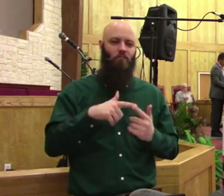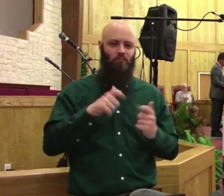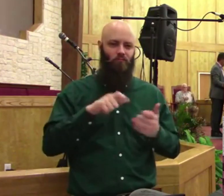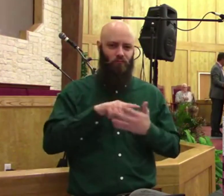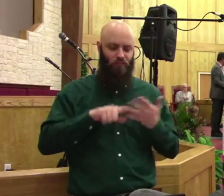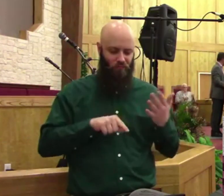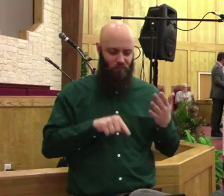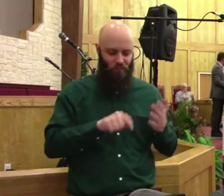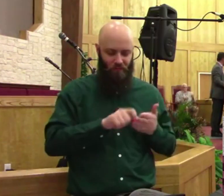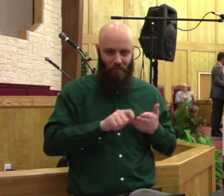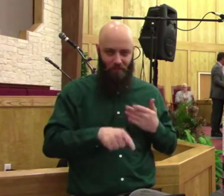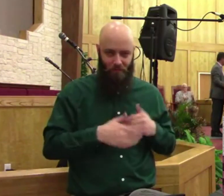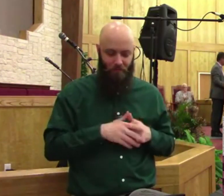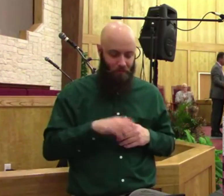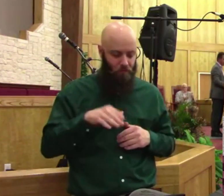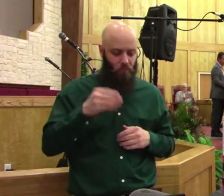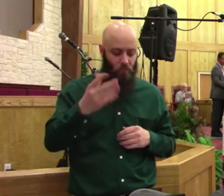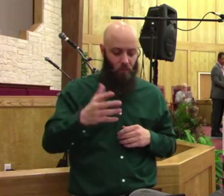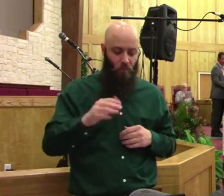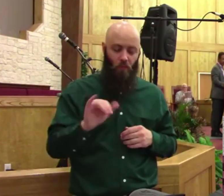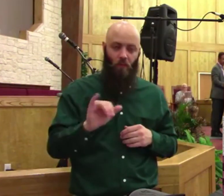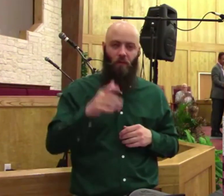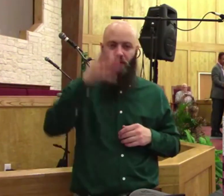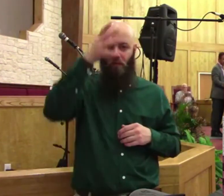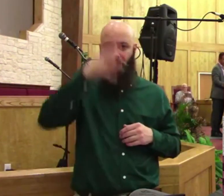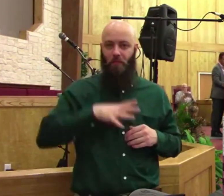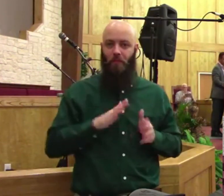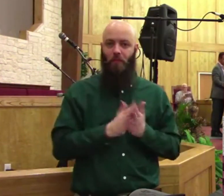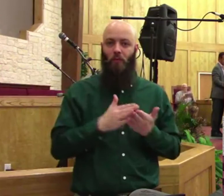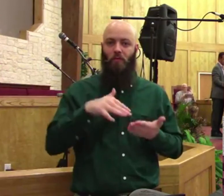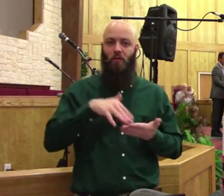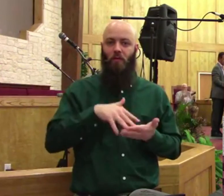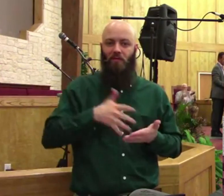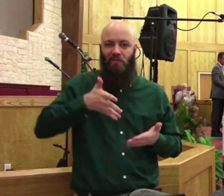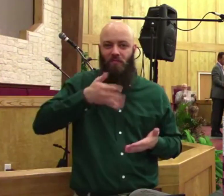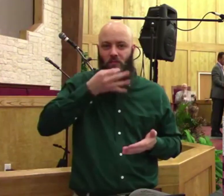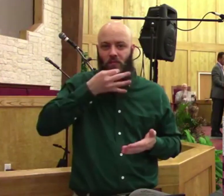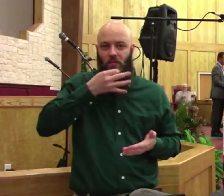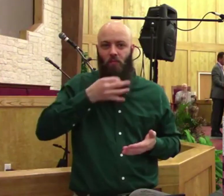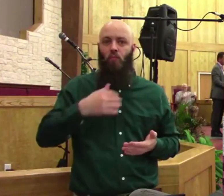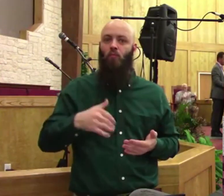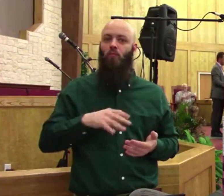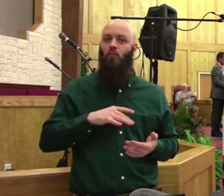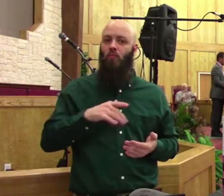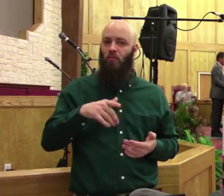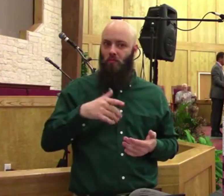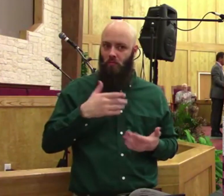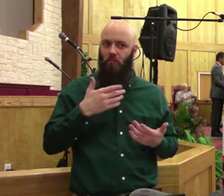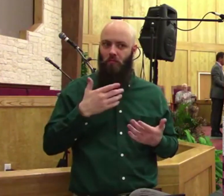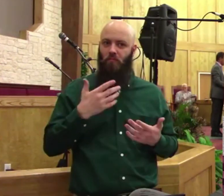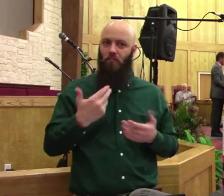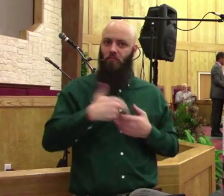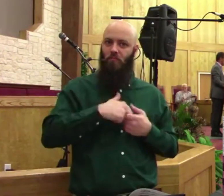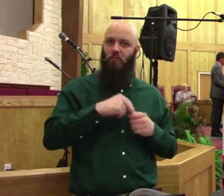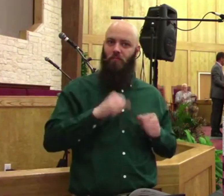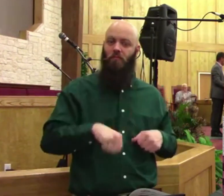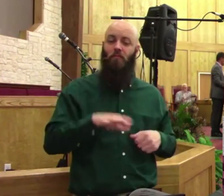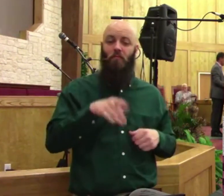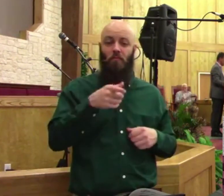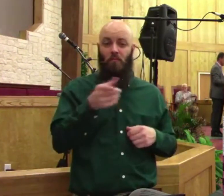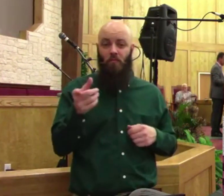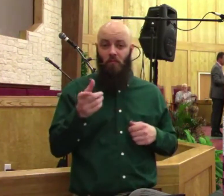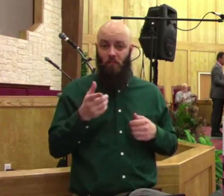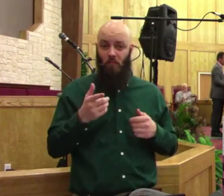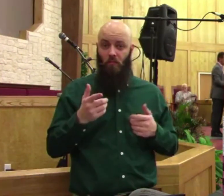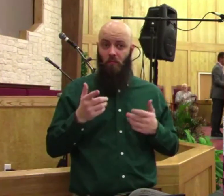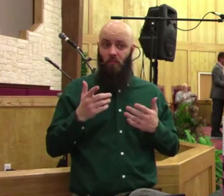there's a men's study coming very, very soon. And tonight, if you are, and you